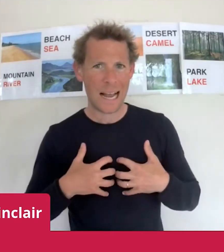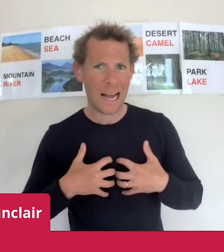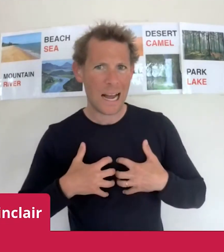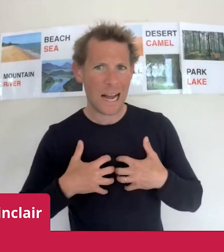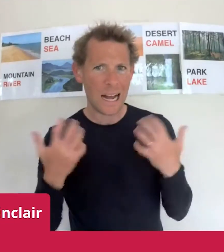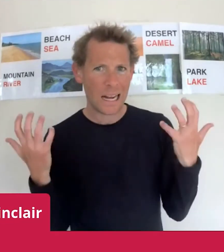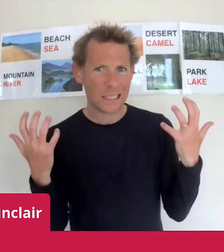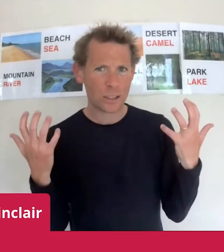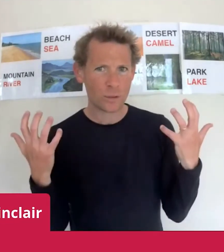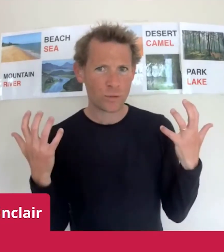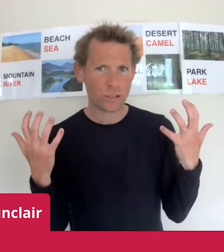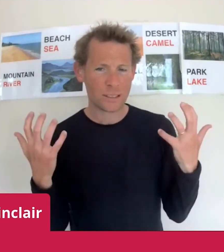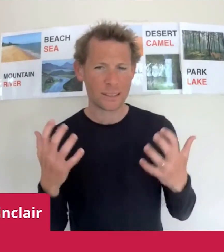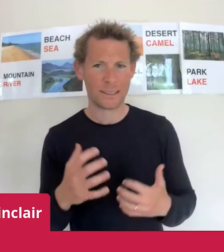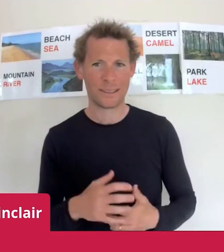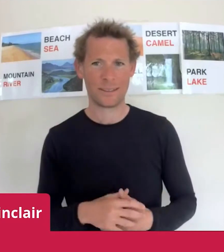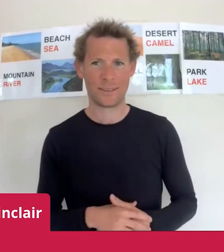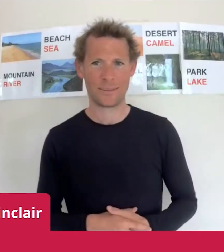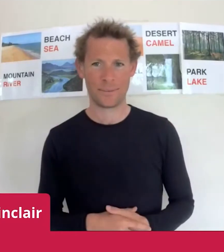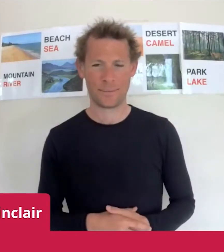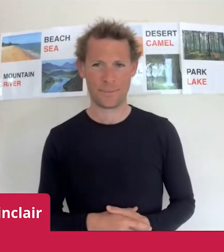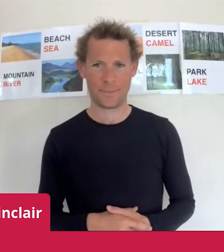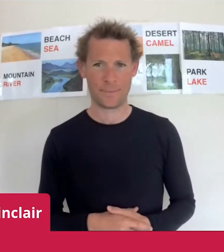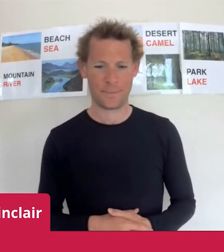This is the sign for angry.